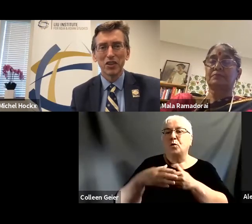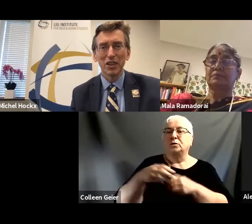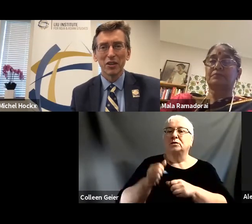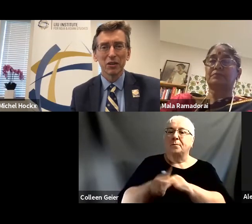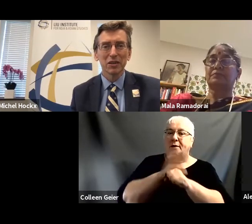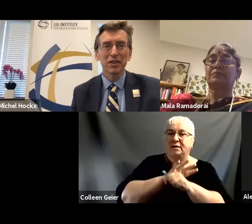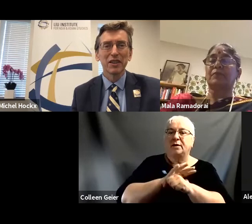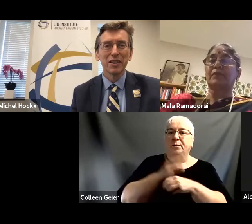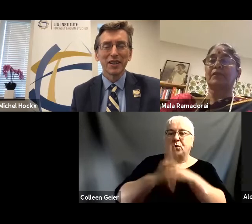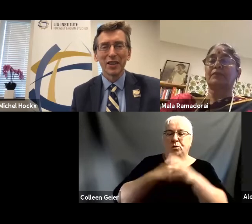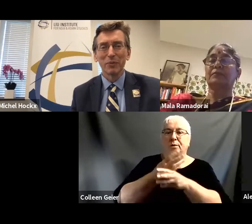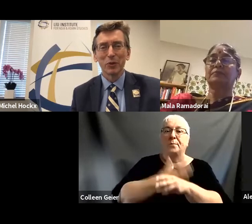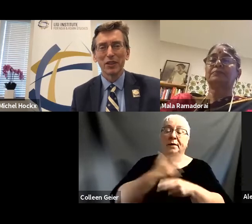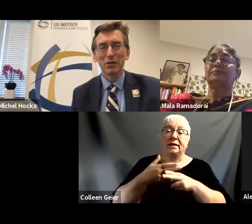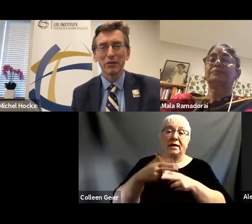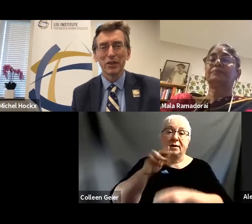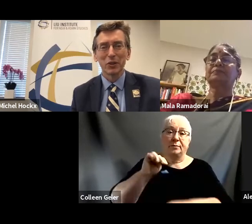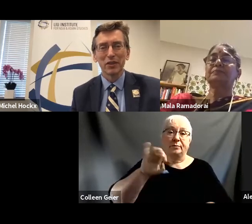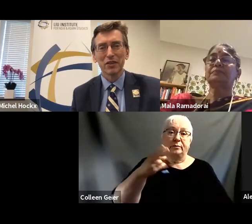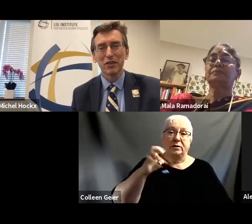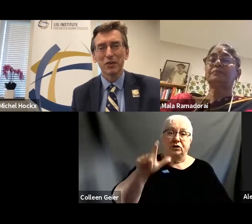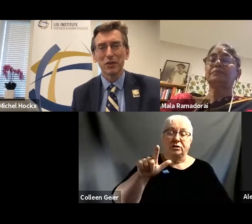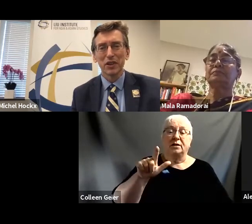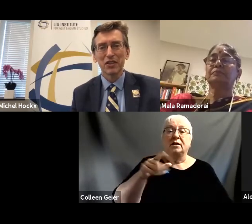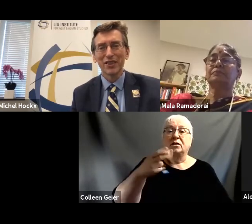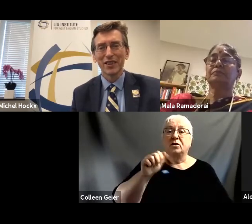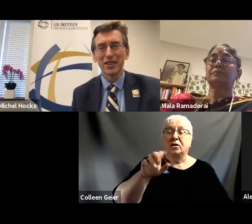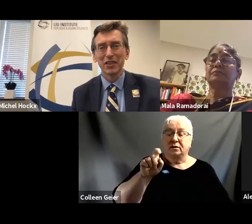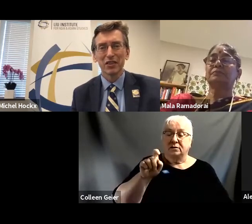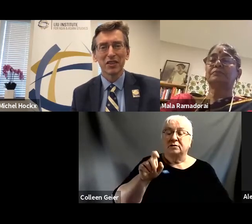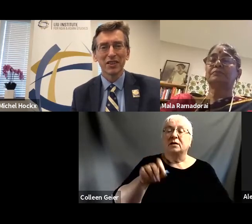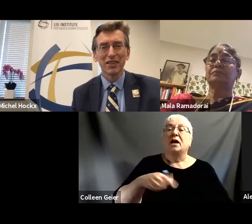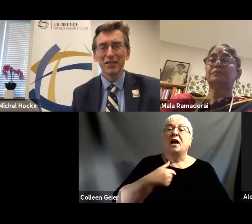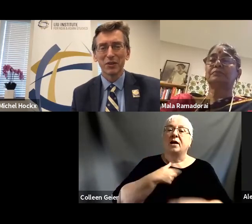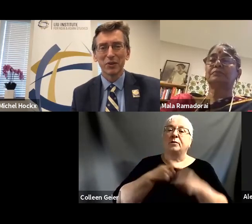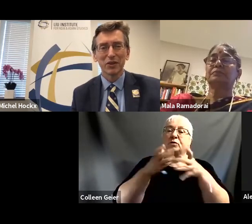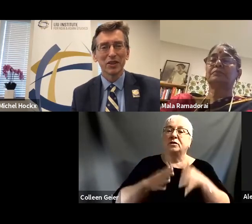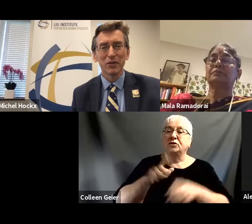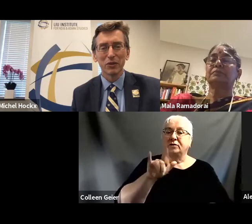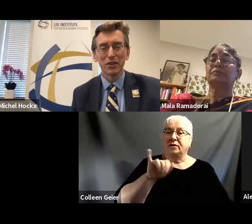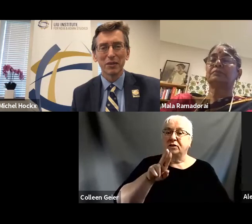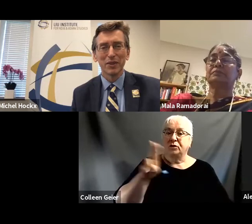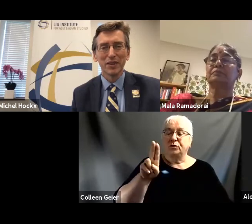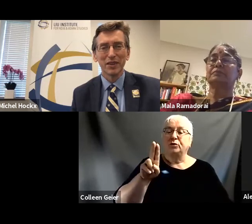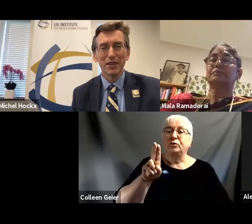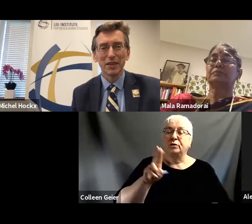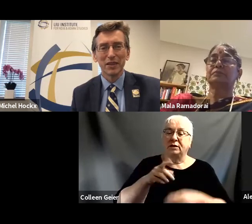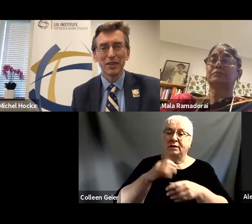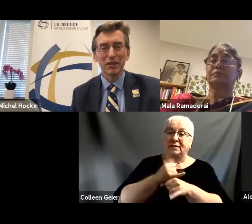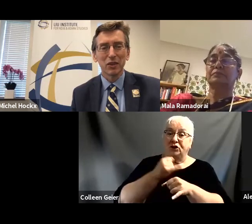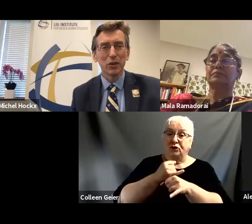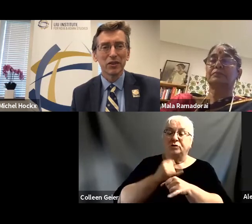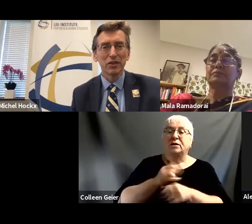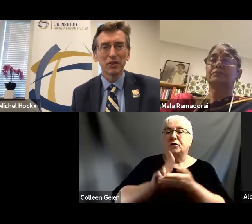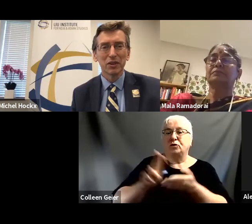is Michel Hawks, and I'm Director of the Liu Institute for Asia and Asian Studies at the University of Notre Dame.